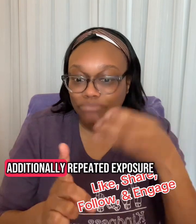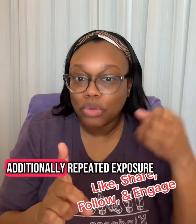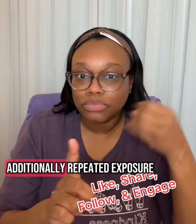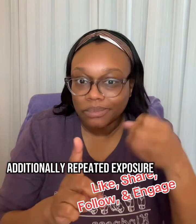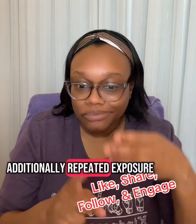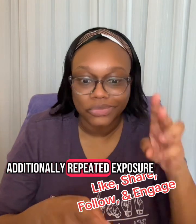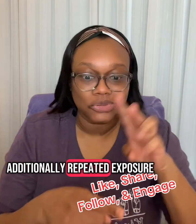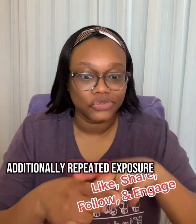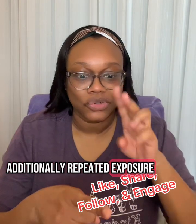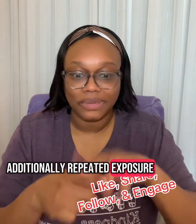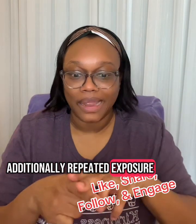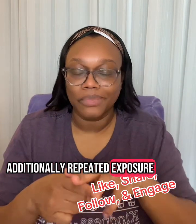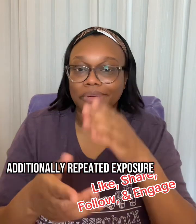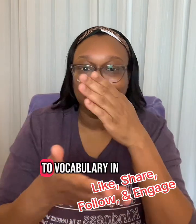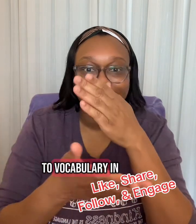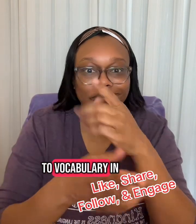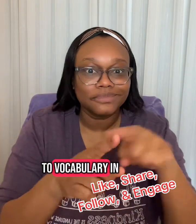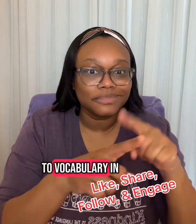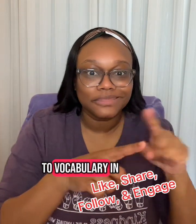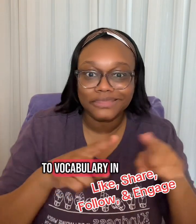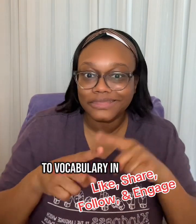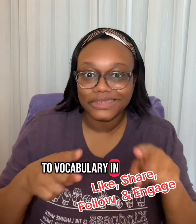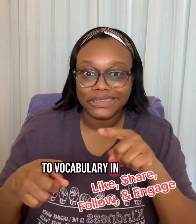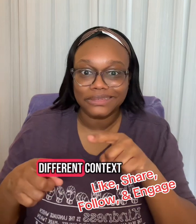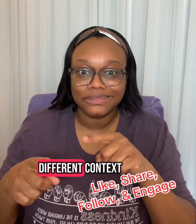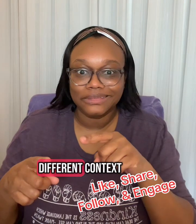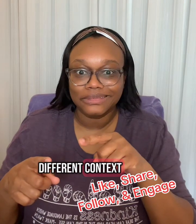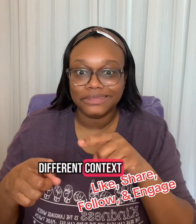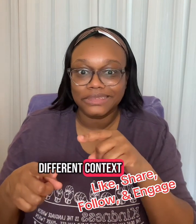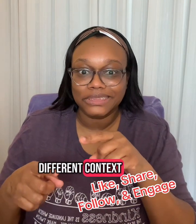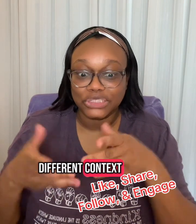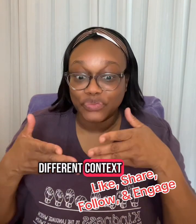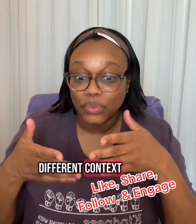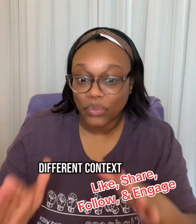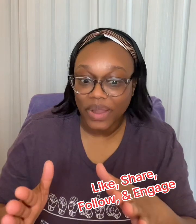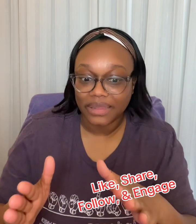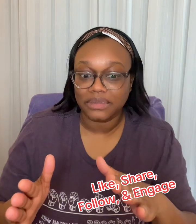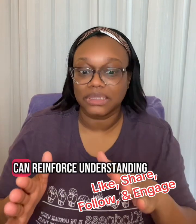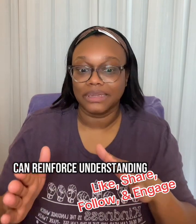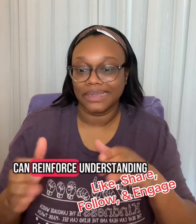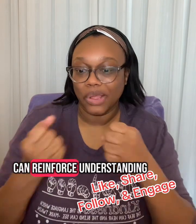Additionally, repeated exposure to vocabulary in different contexts can